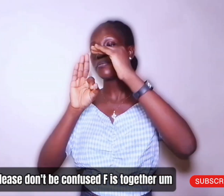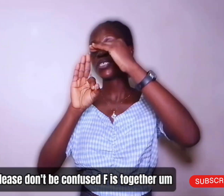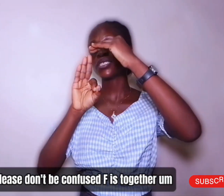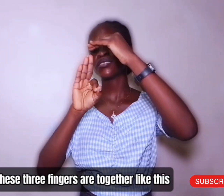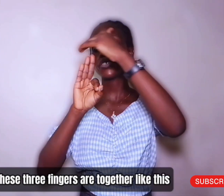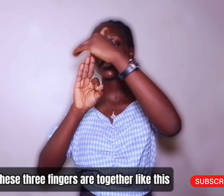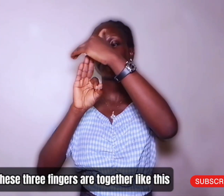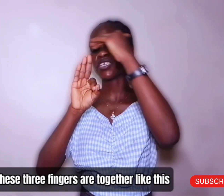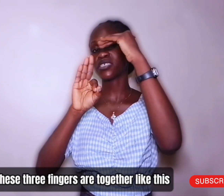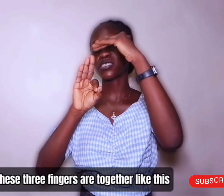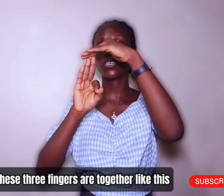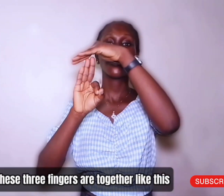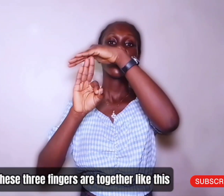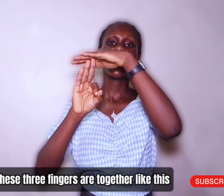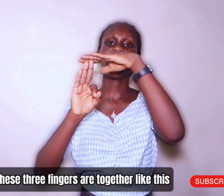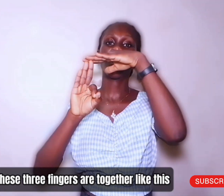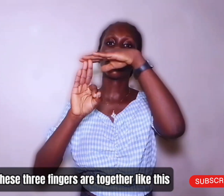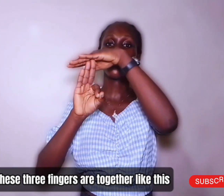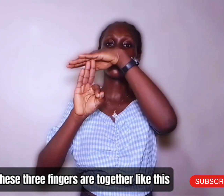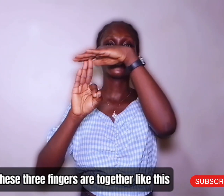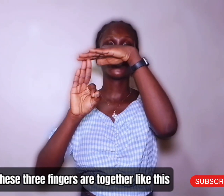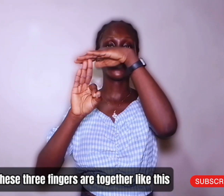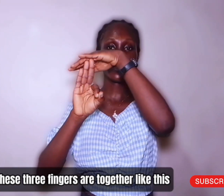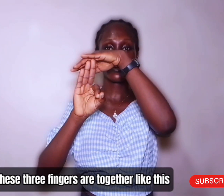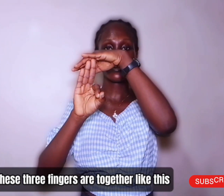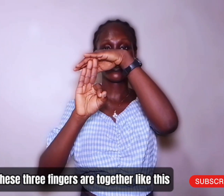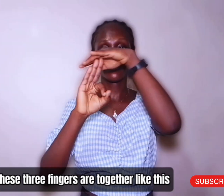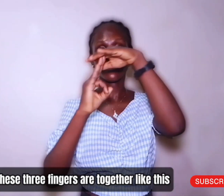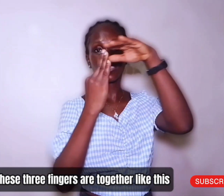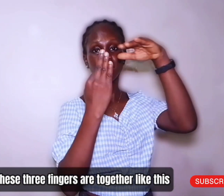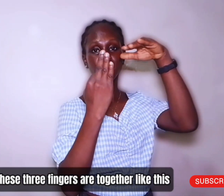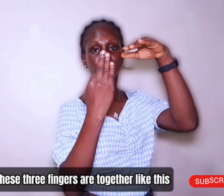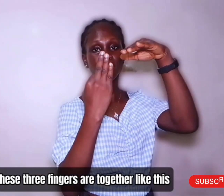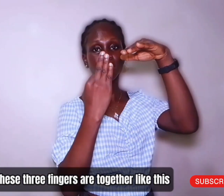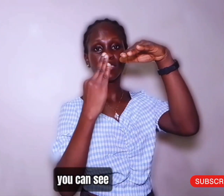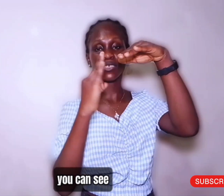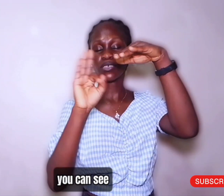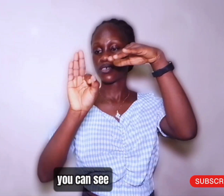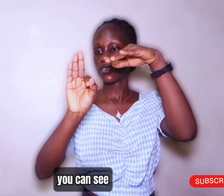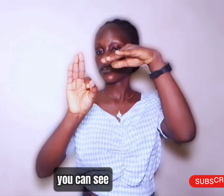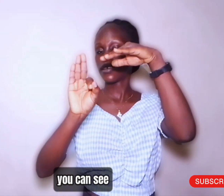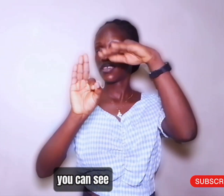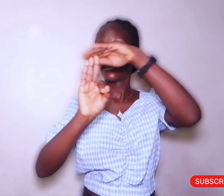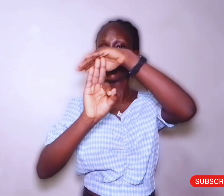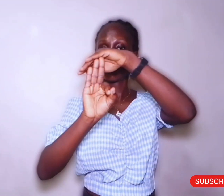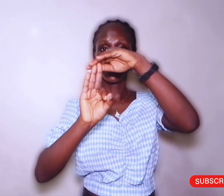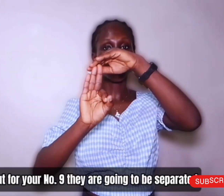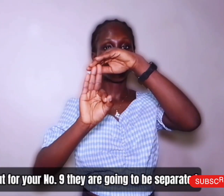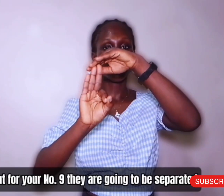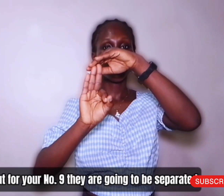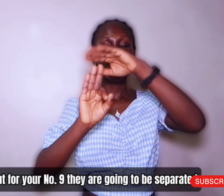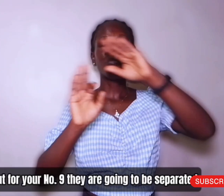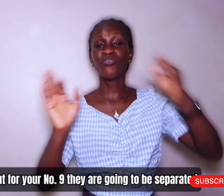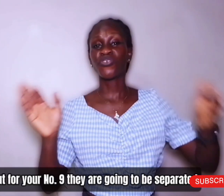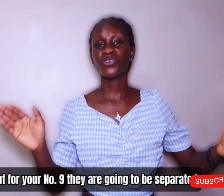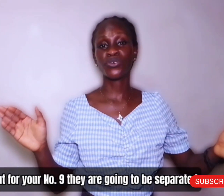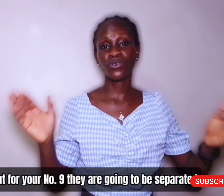3 fingers are together like this. You can see. Yeah. But for your number